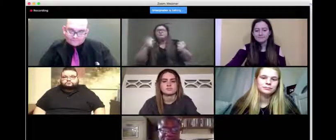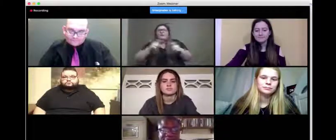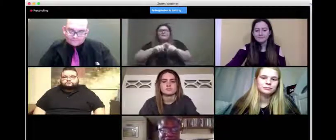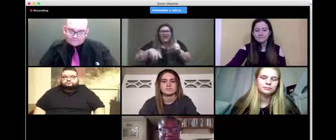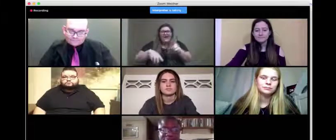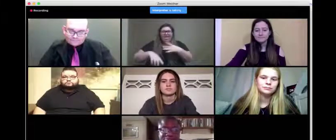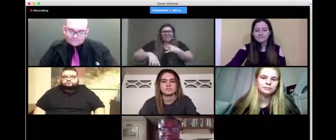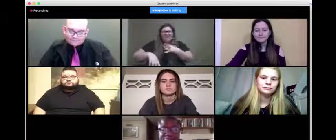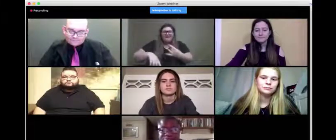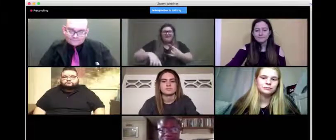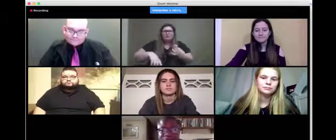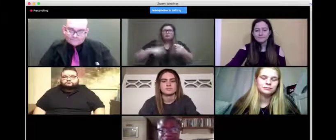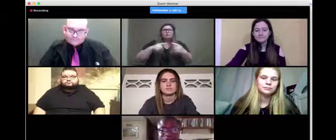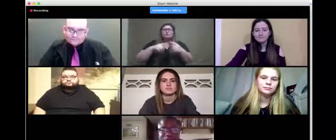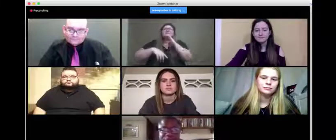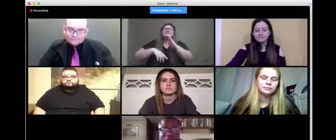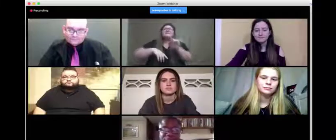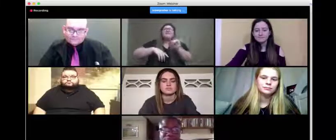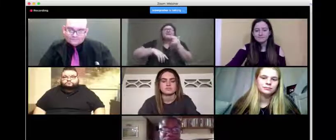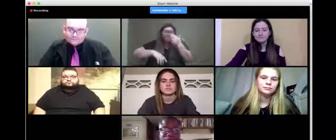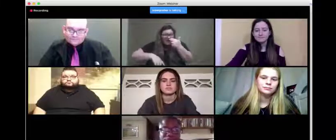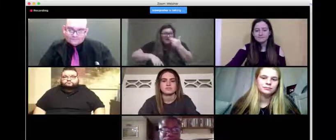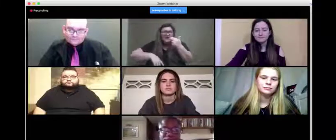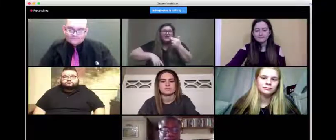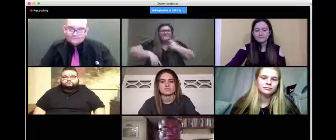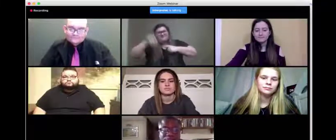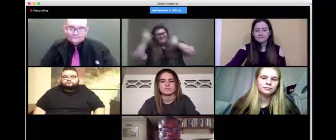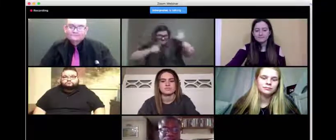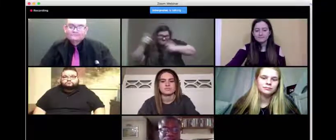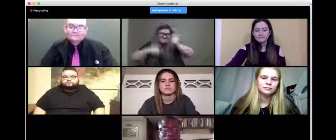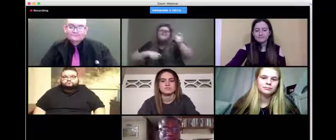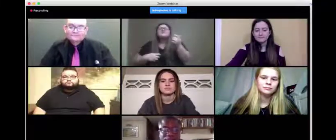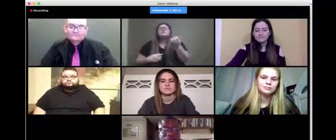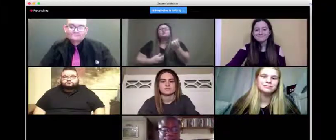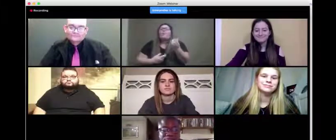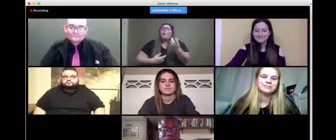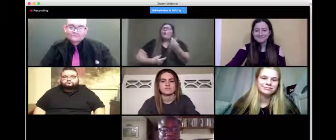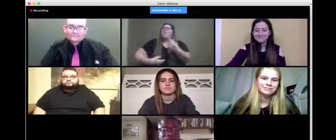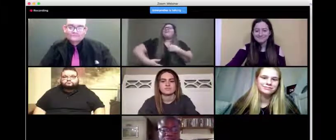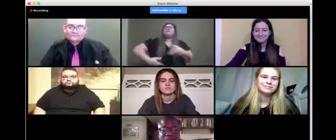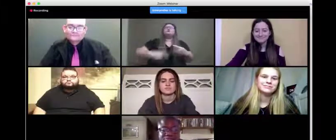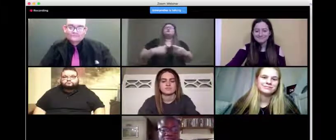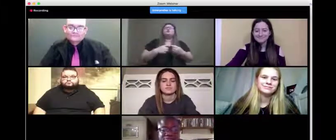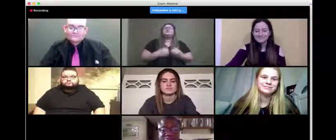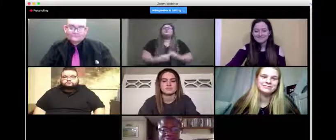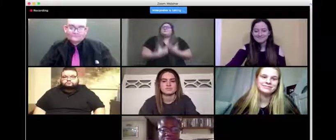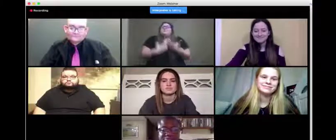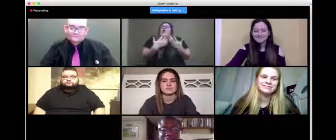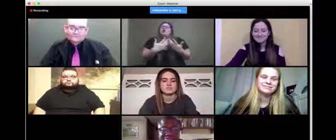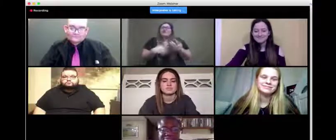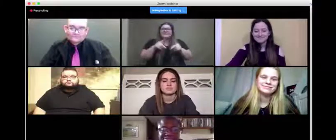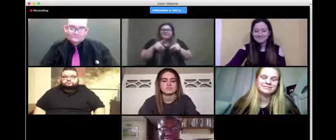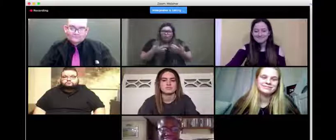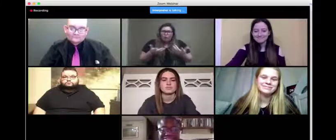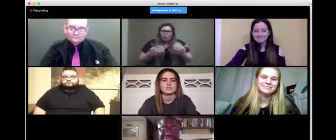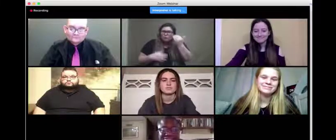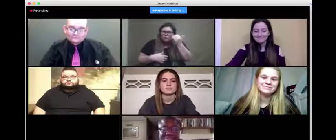person. And I like to be able to be expressive so that people will know that, that they can feel good.